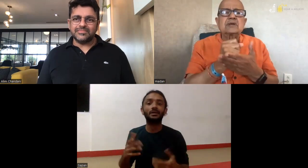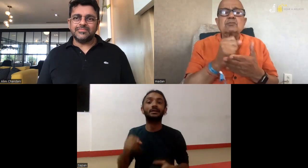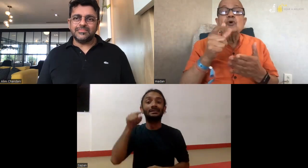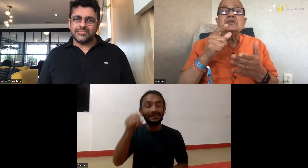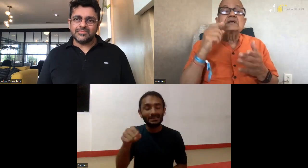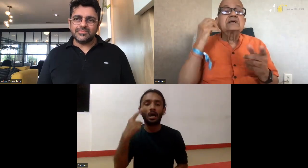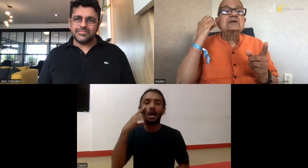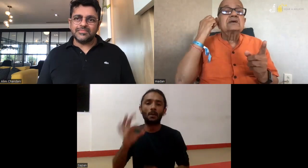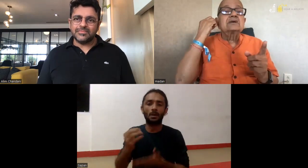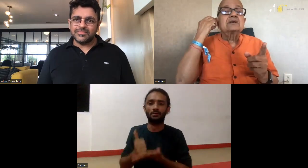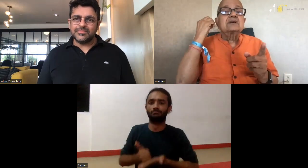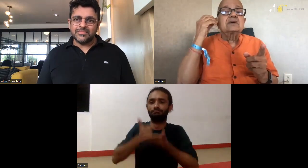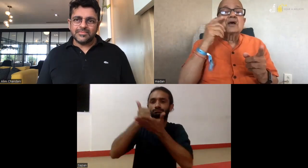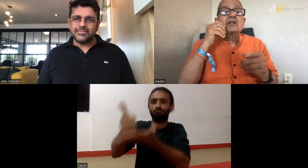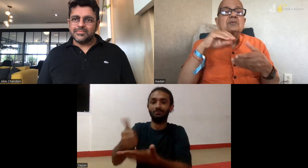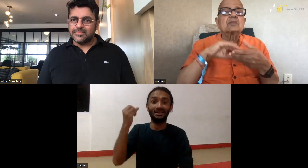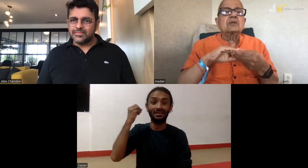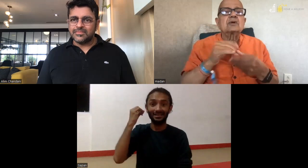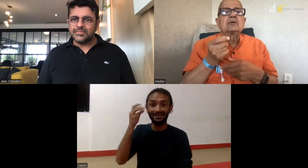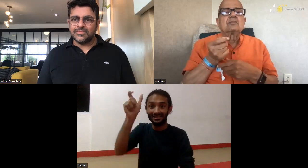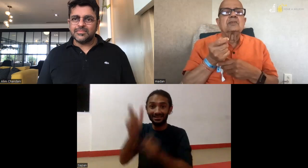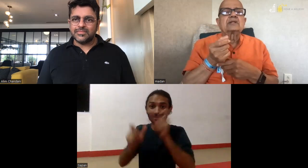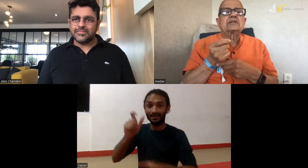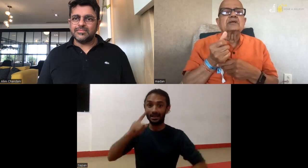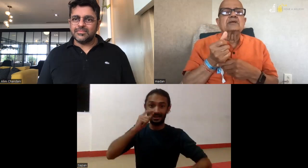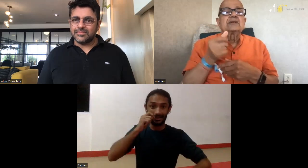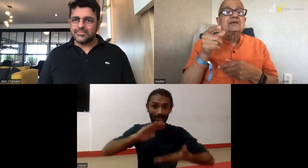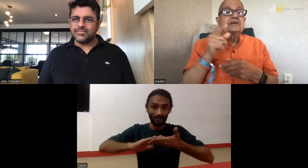to start writing. How would you like to do?